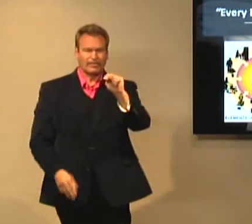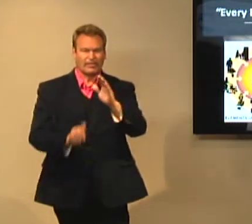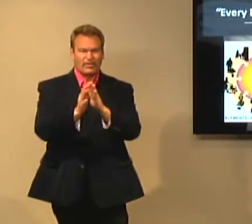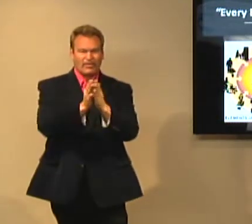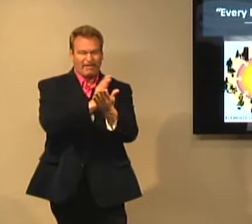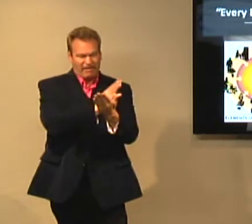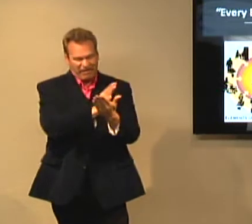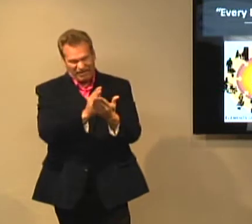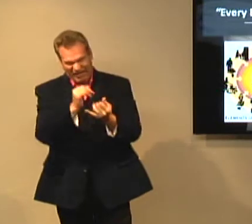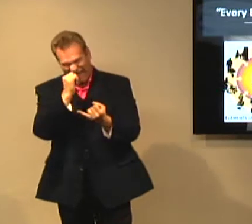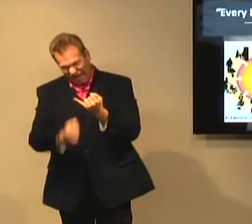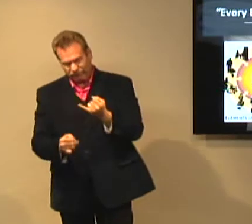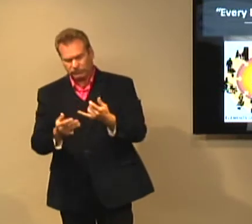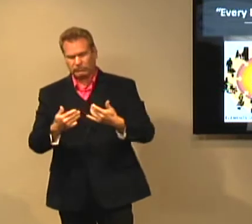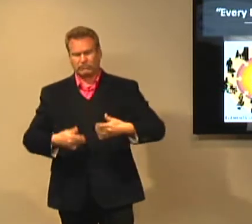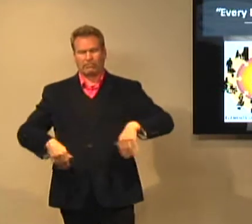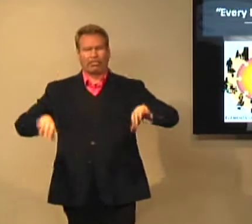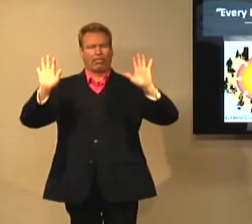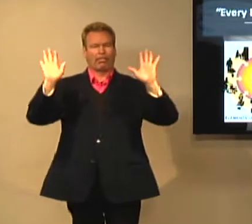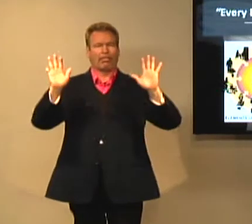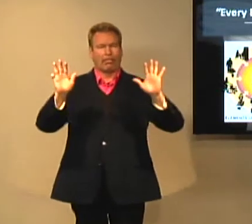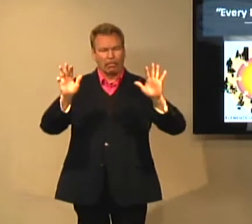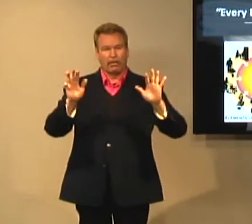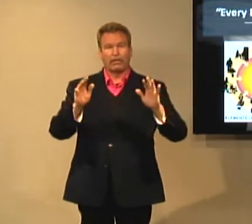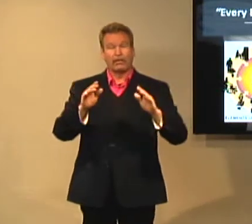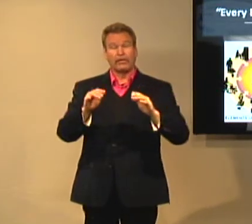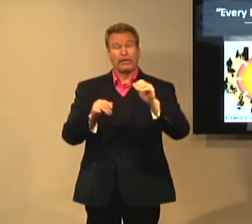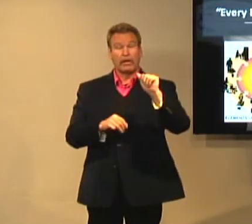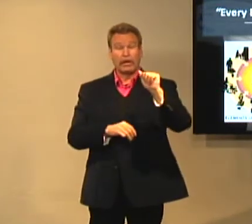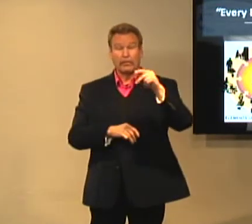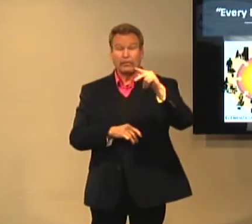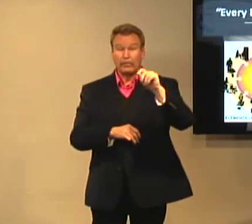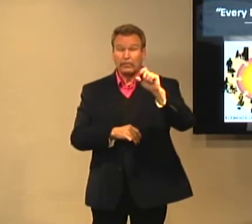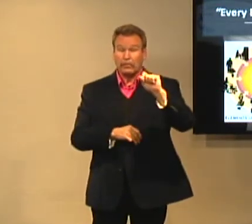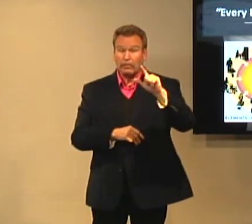In Revelation, very end of the Bible,